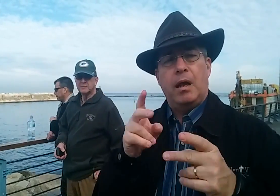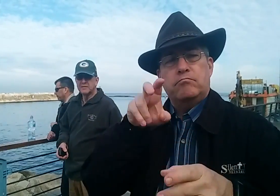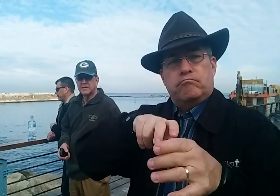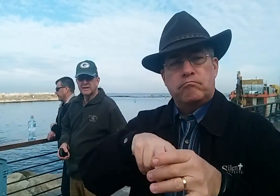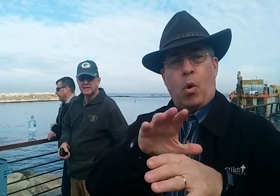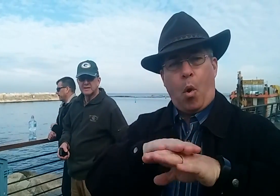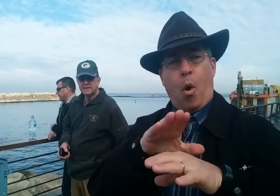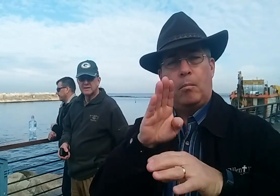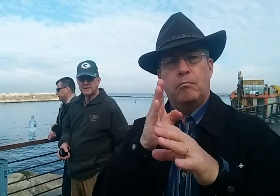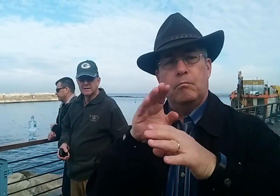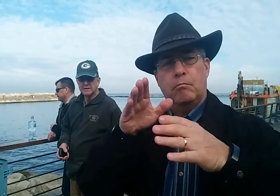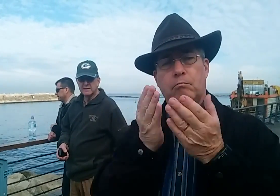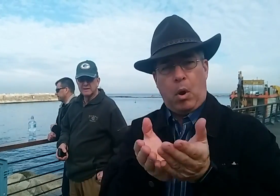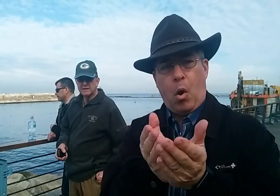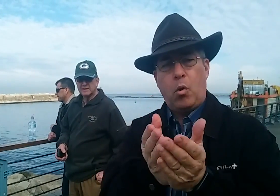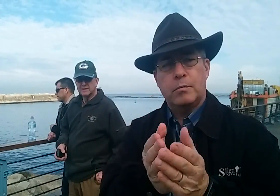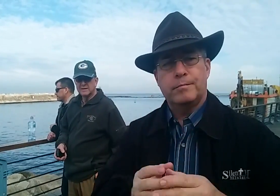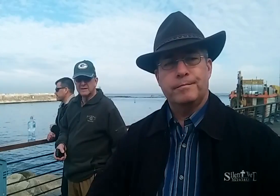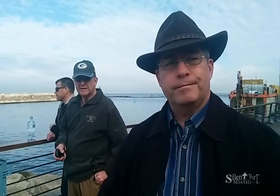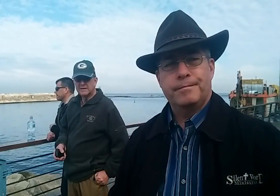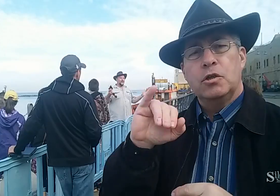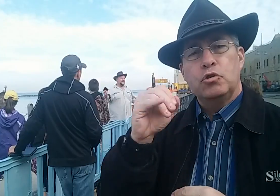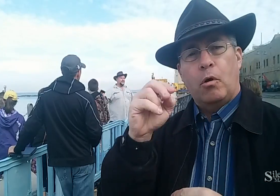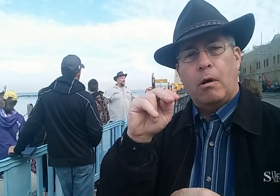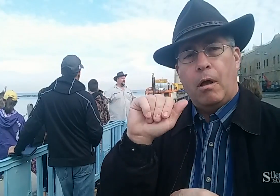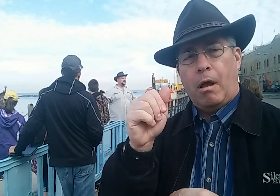Turkey. This is where he got on the boat.